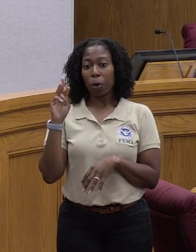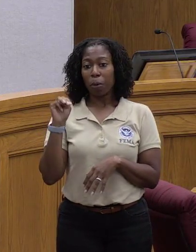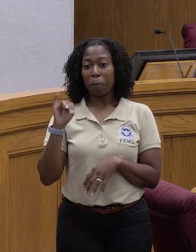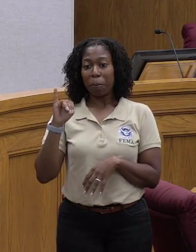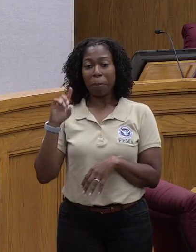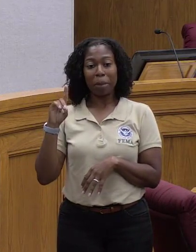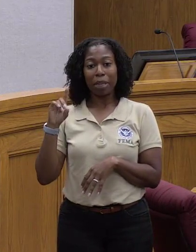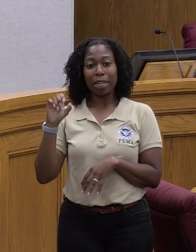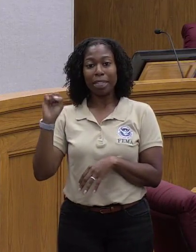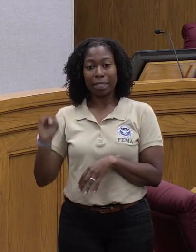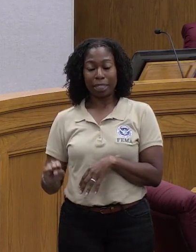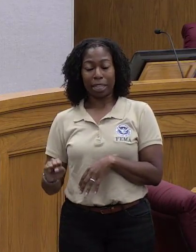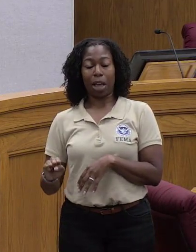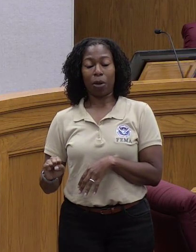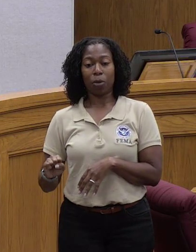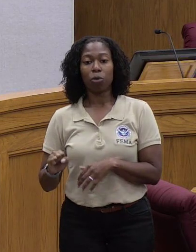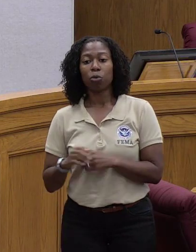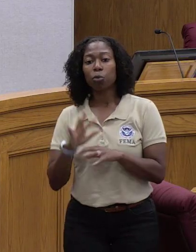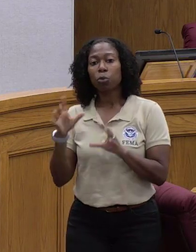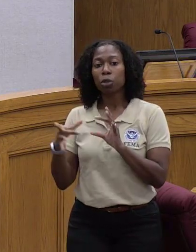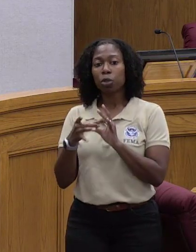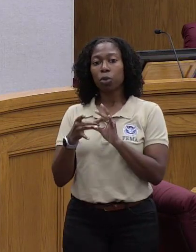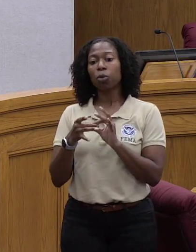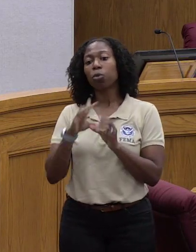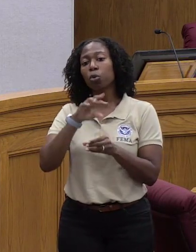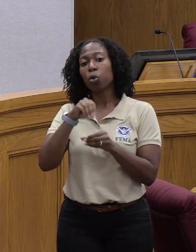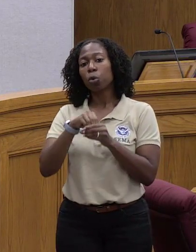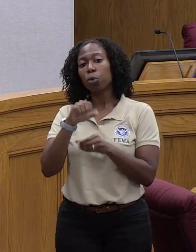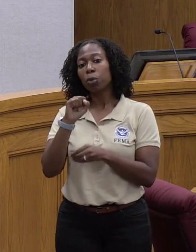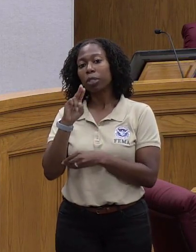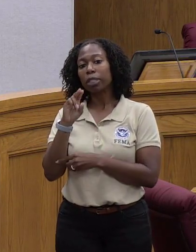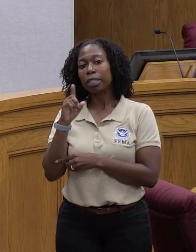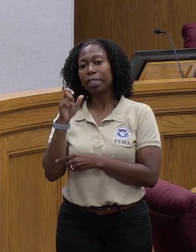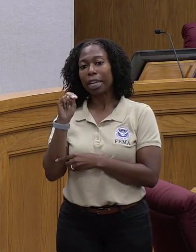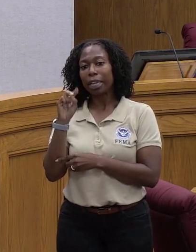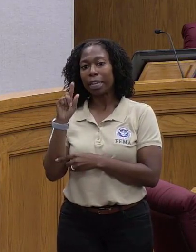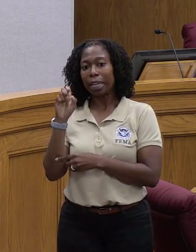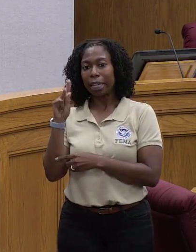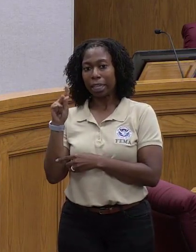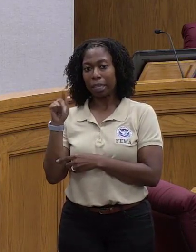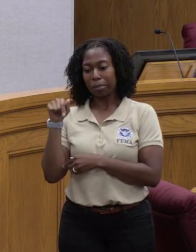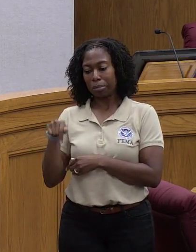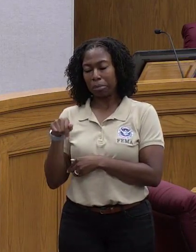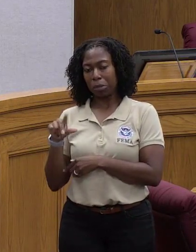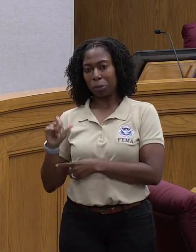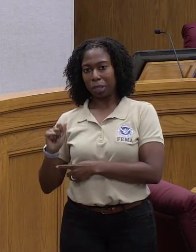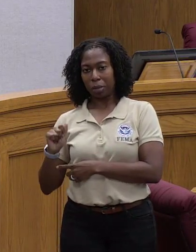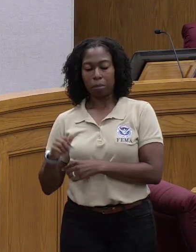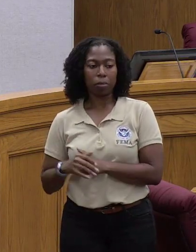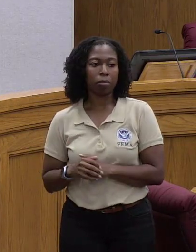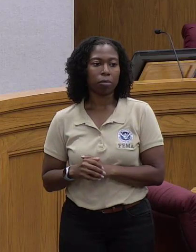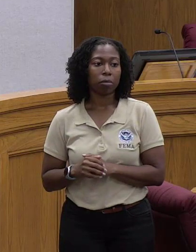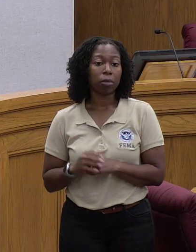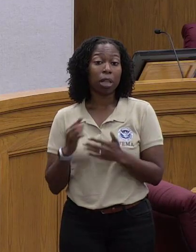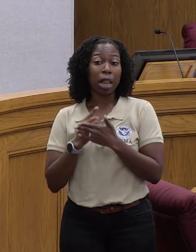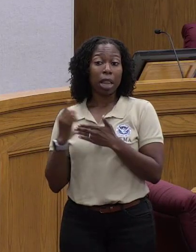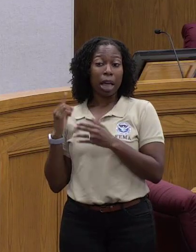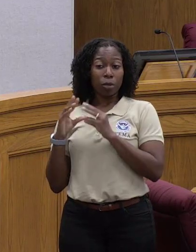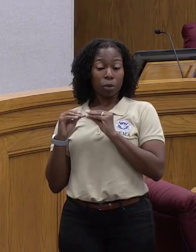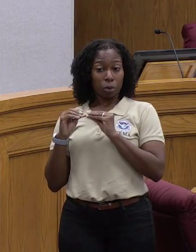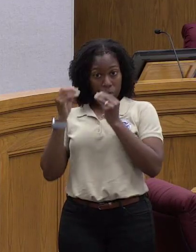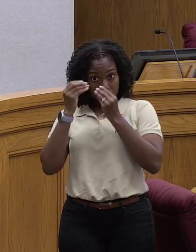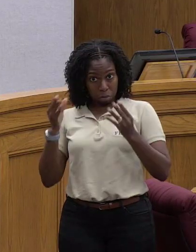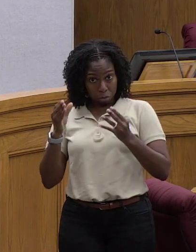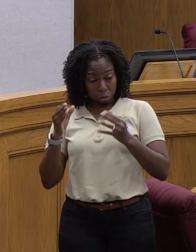which includes Suddenlink operations in Louisiana. As I discussed during last week's conference, our Suddenlink infrastructure in Lake